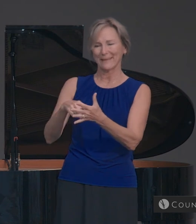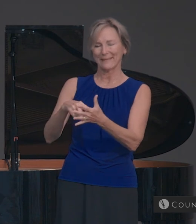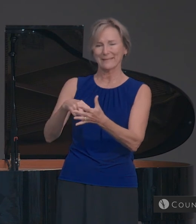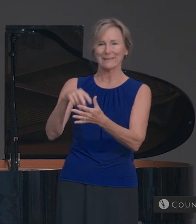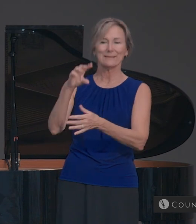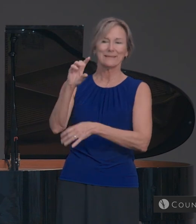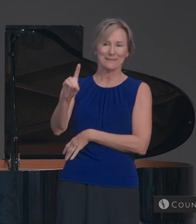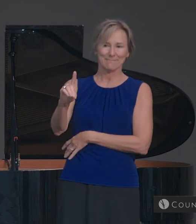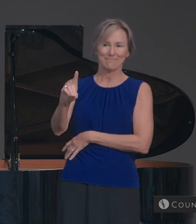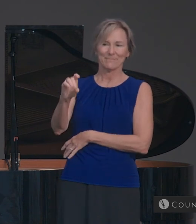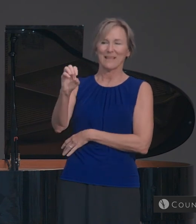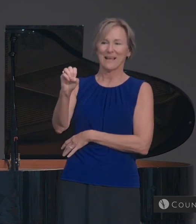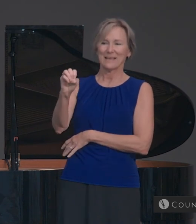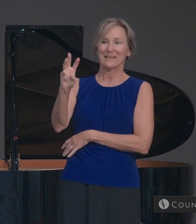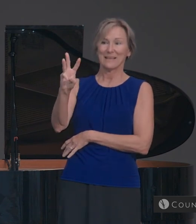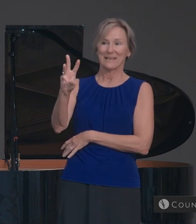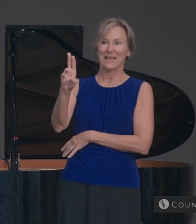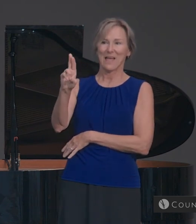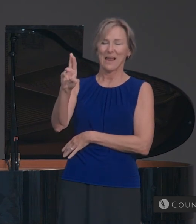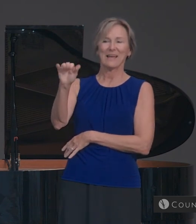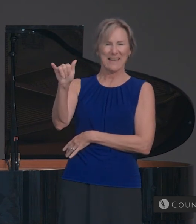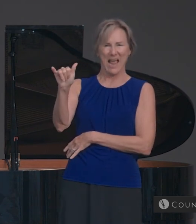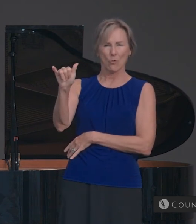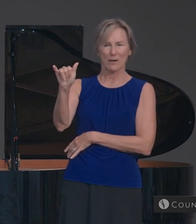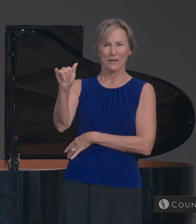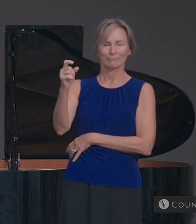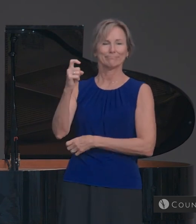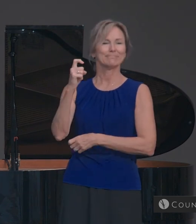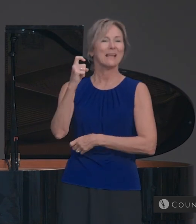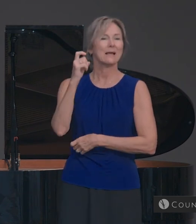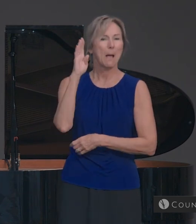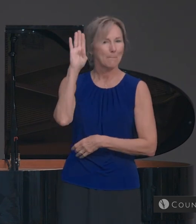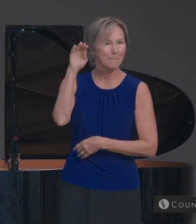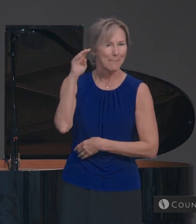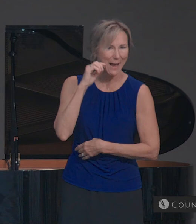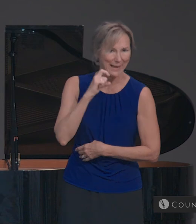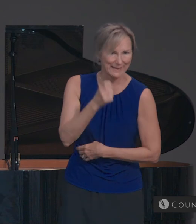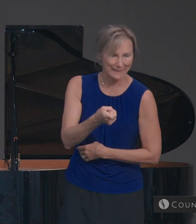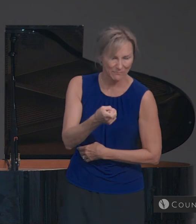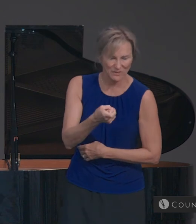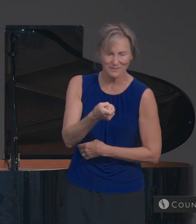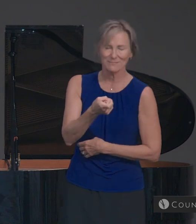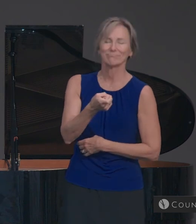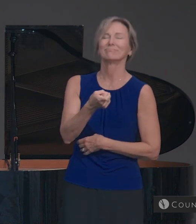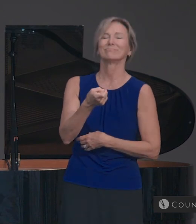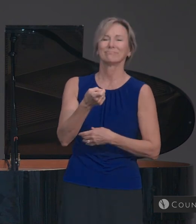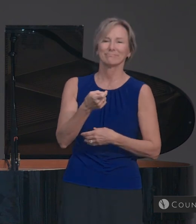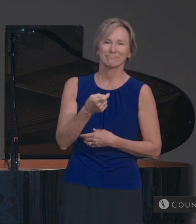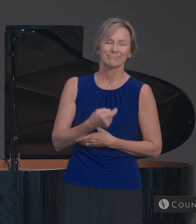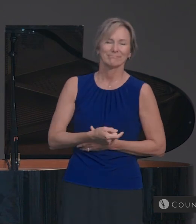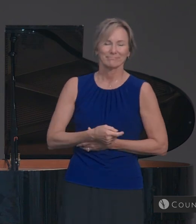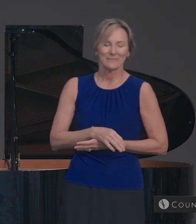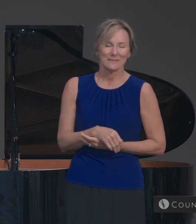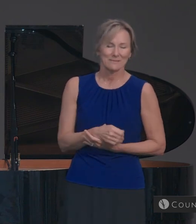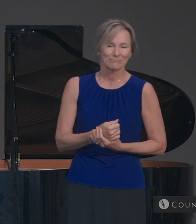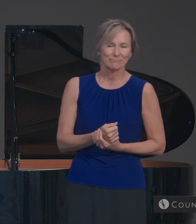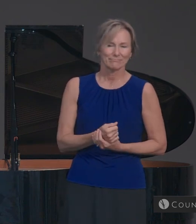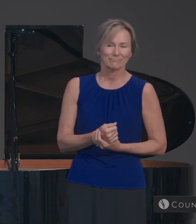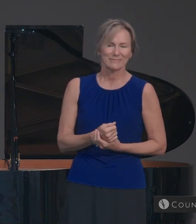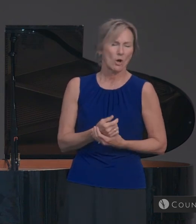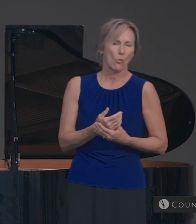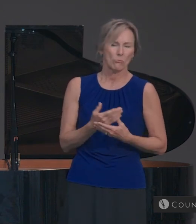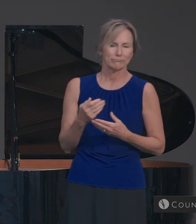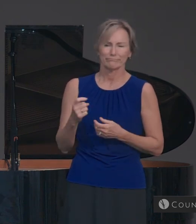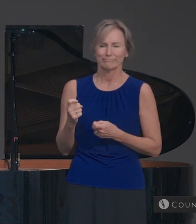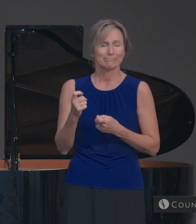he says, therefore you shall give parting gifts to Moresheth-Gath. That actually, parting gifts, should be translated dowry. Give a